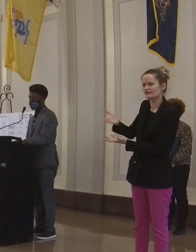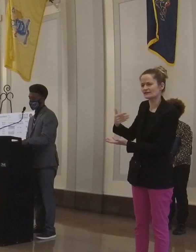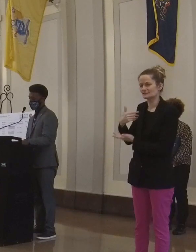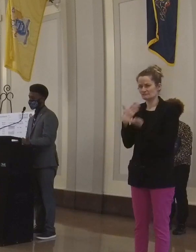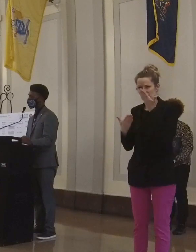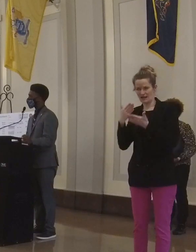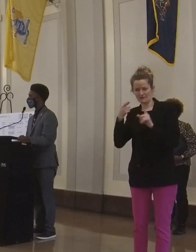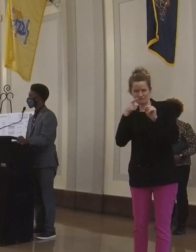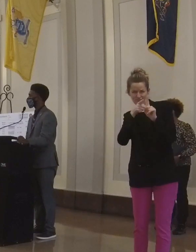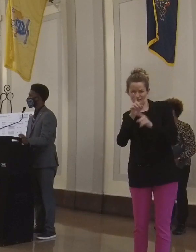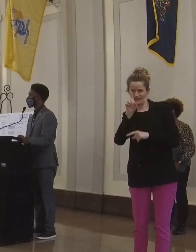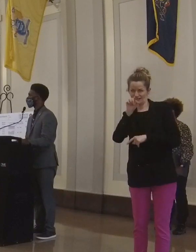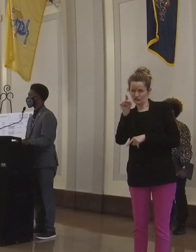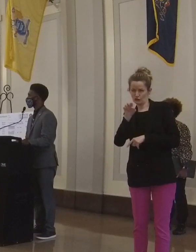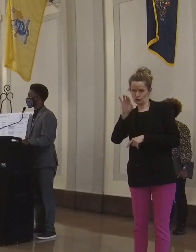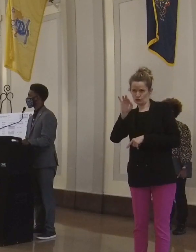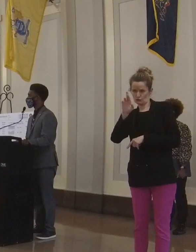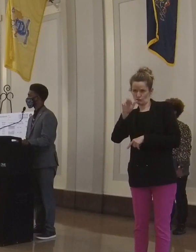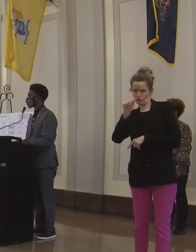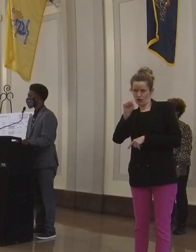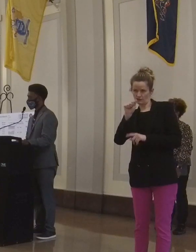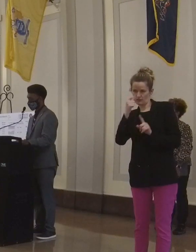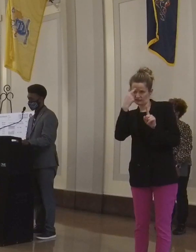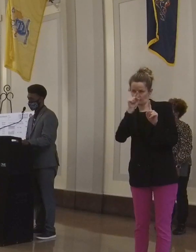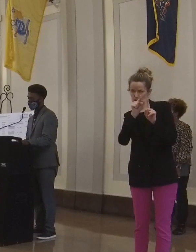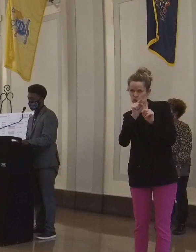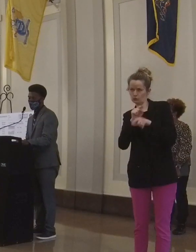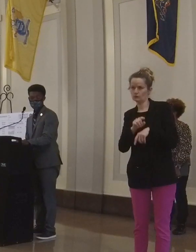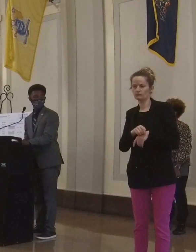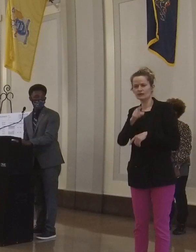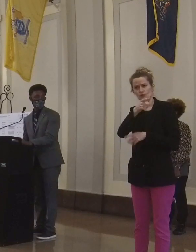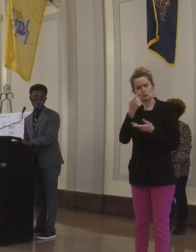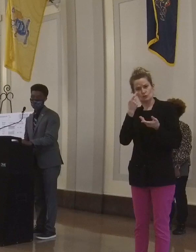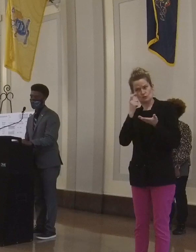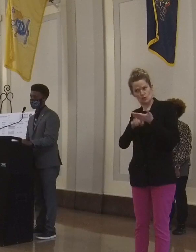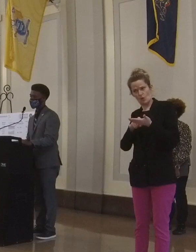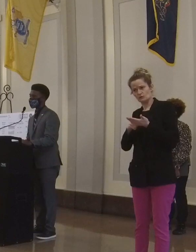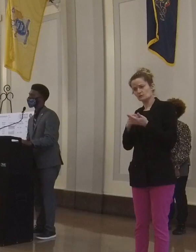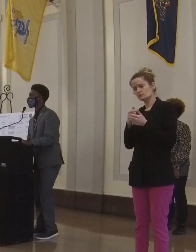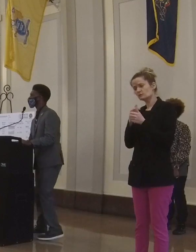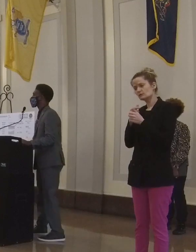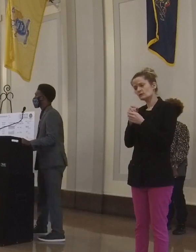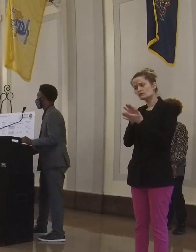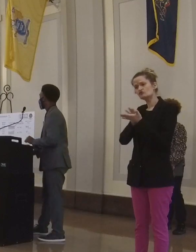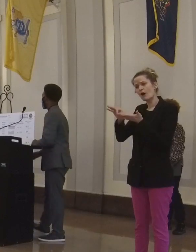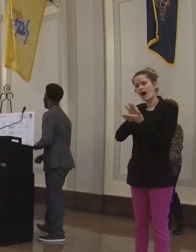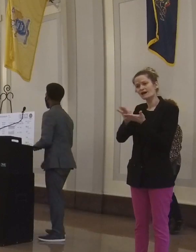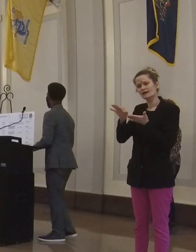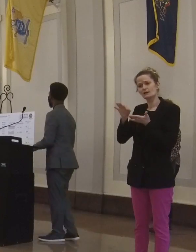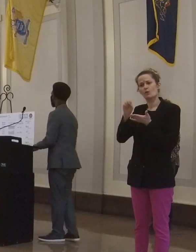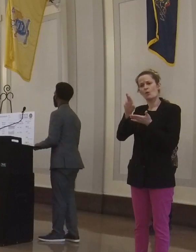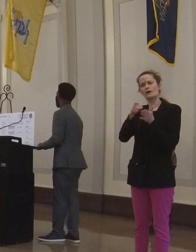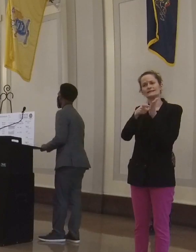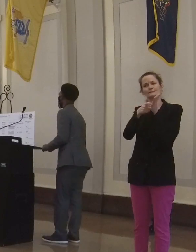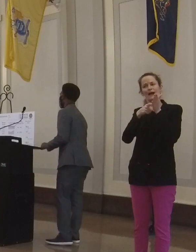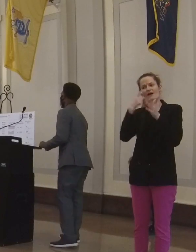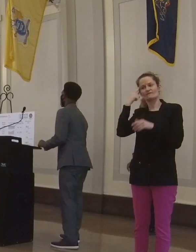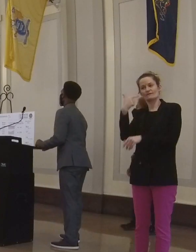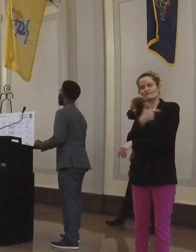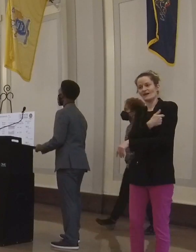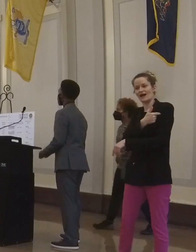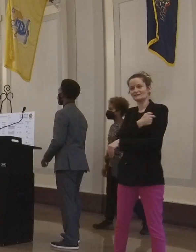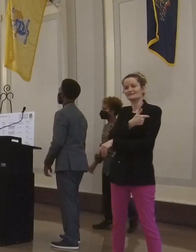or tracking an increase in demand in testing? We know it's happening at the convention center site. Are you noticing